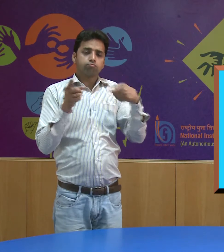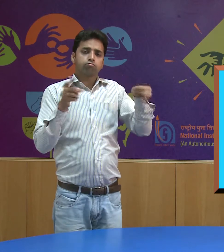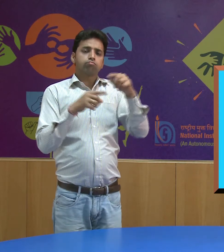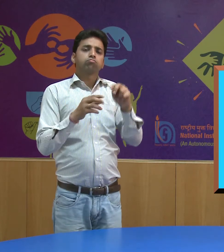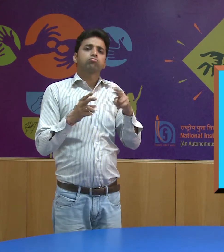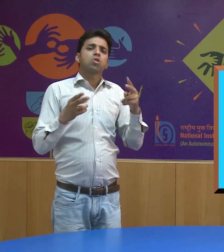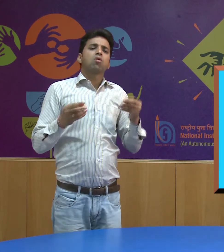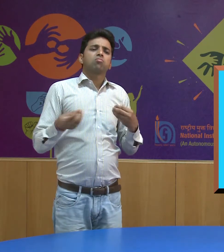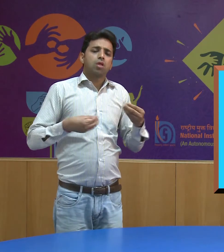etc.